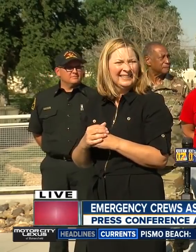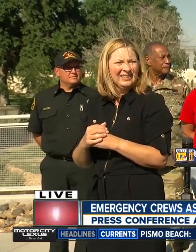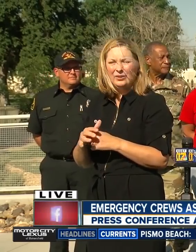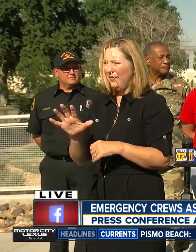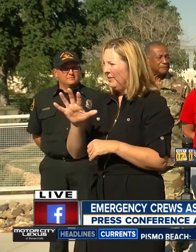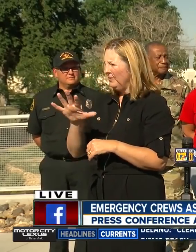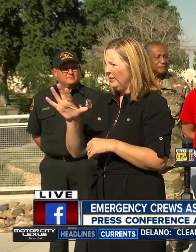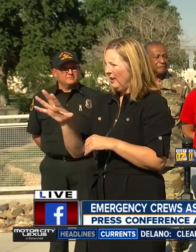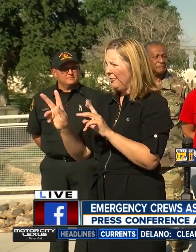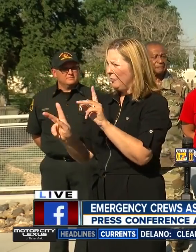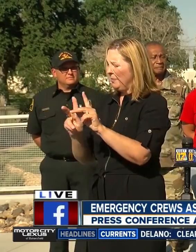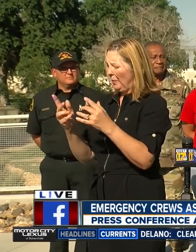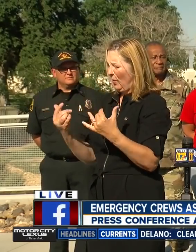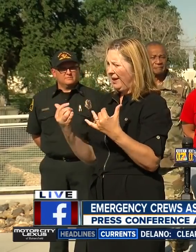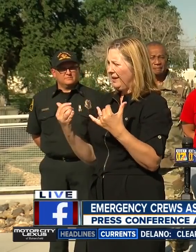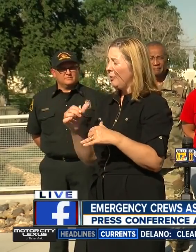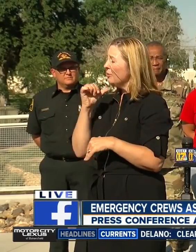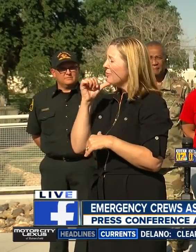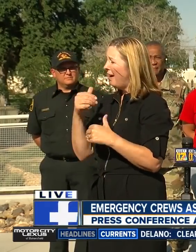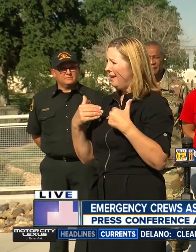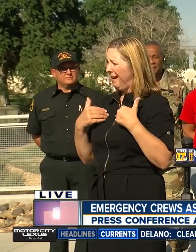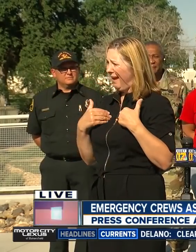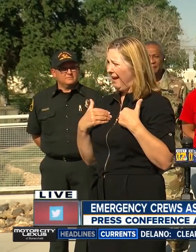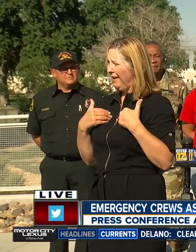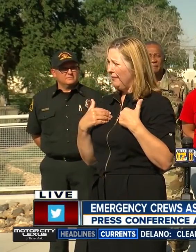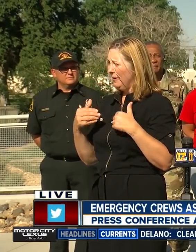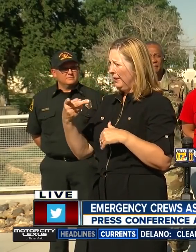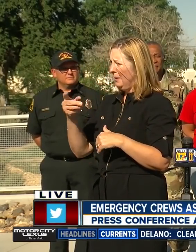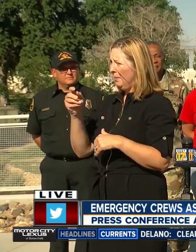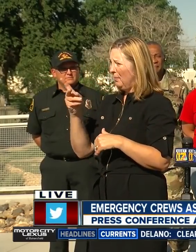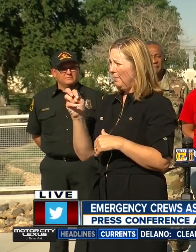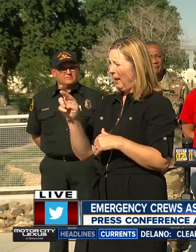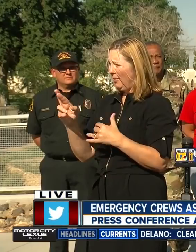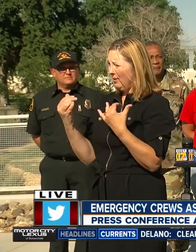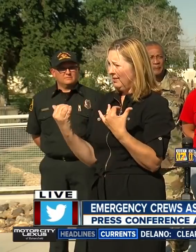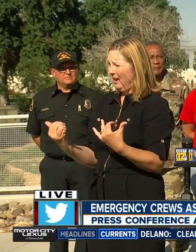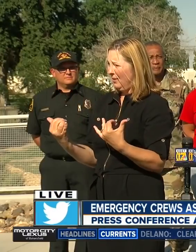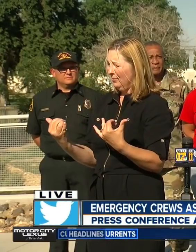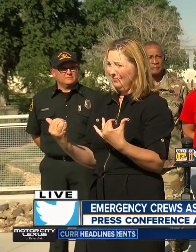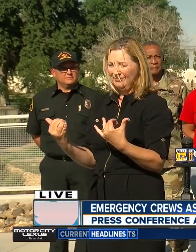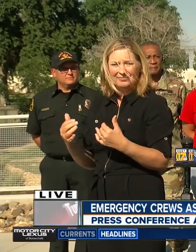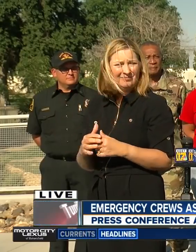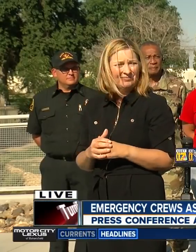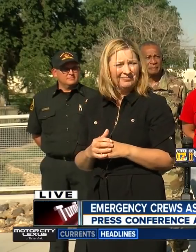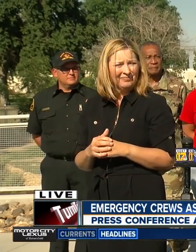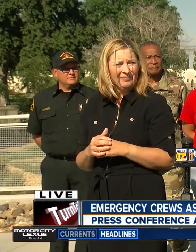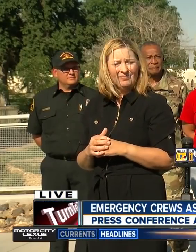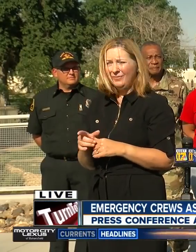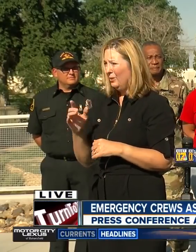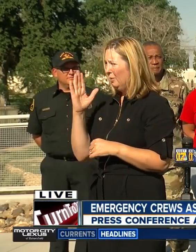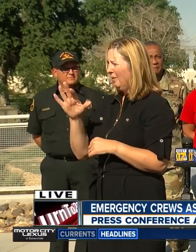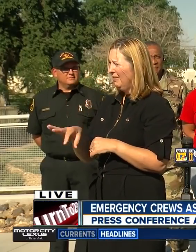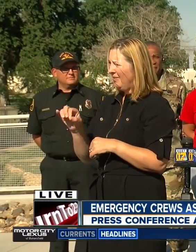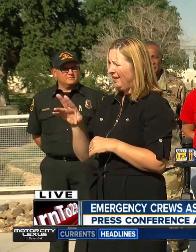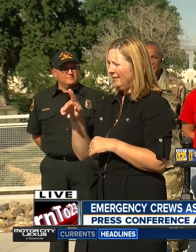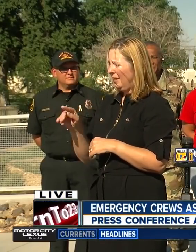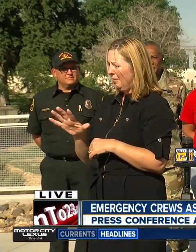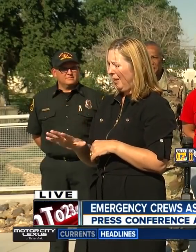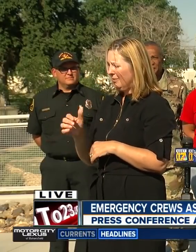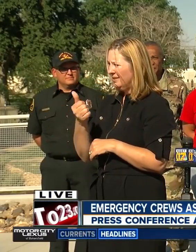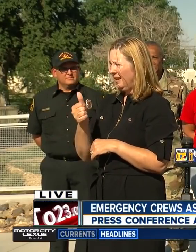55 people right now don't have power in the Ridgecrest area, from what I'm understanding. But you'll find out probably around